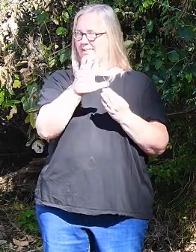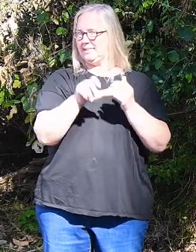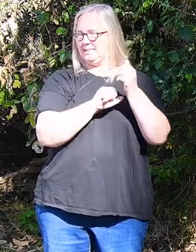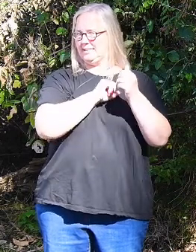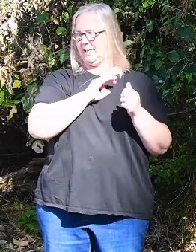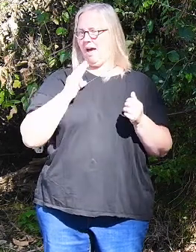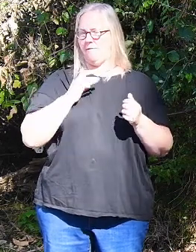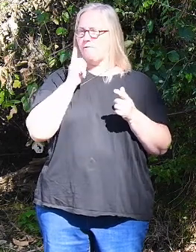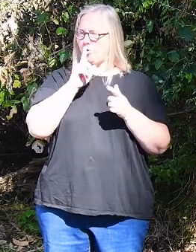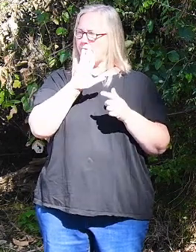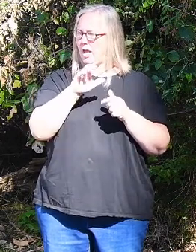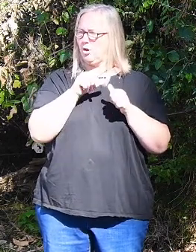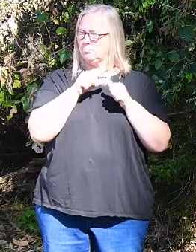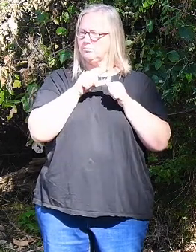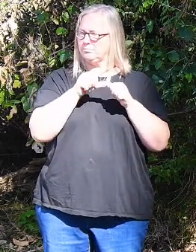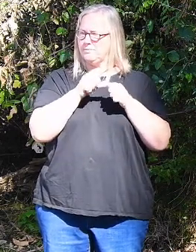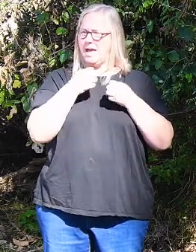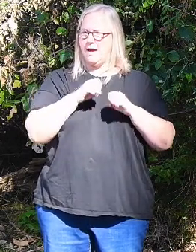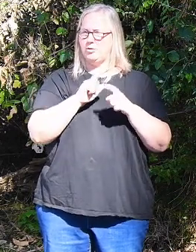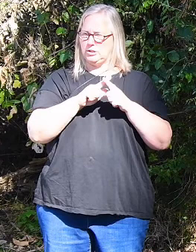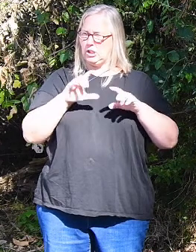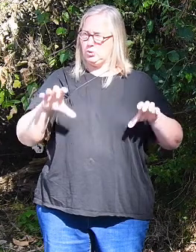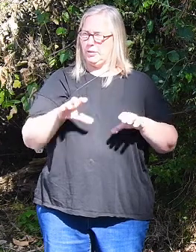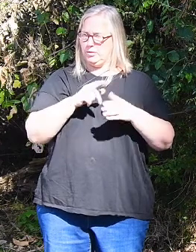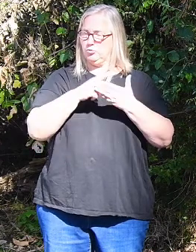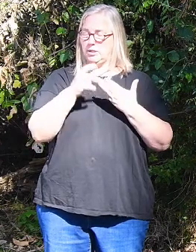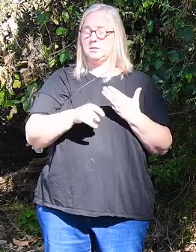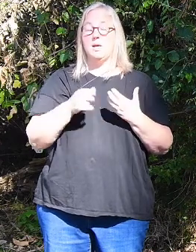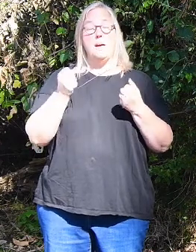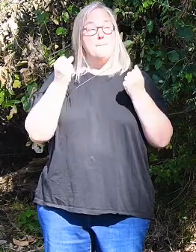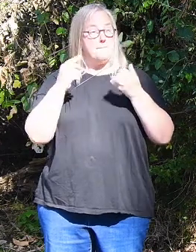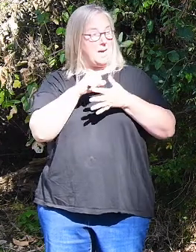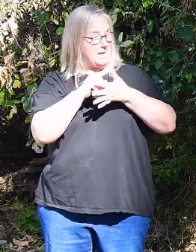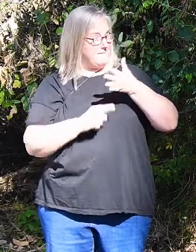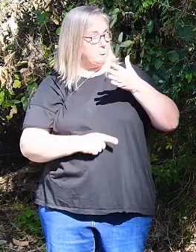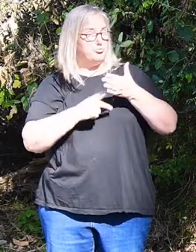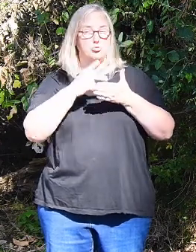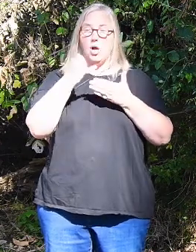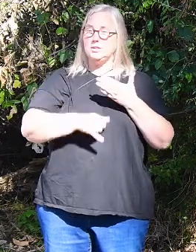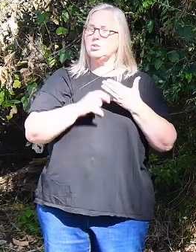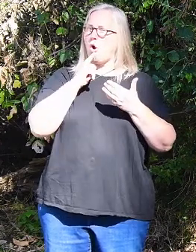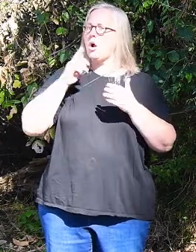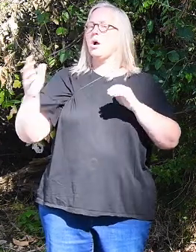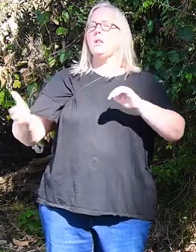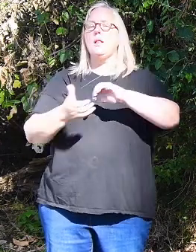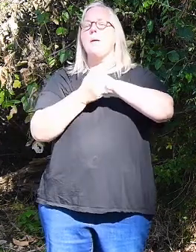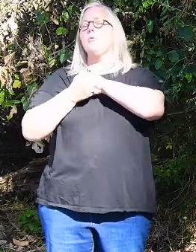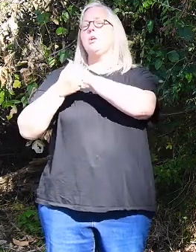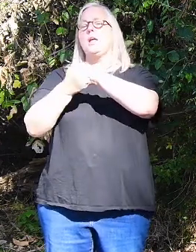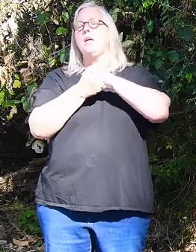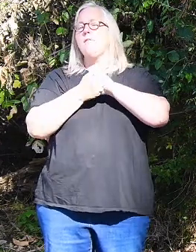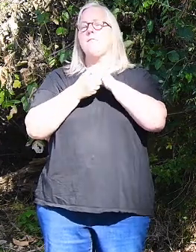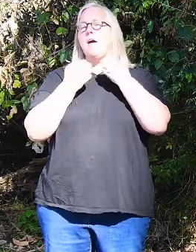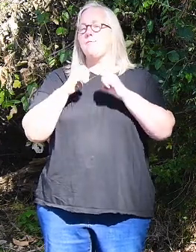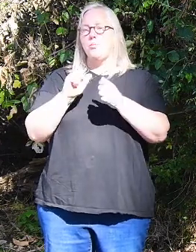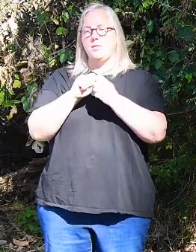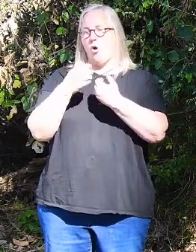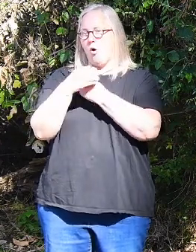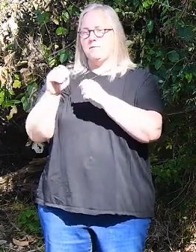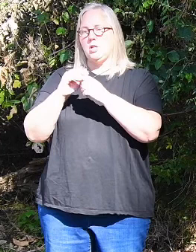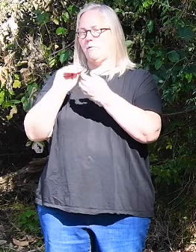in pursuing these projects. Many of these projects are a collaborative effort with the Office of